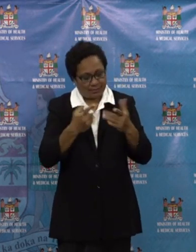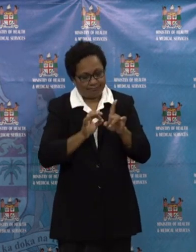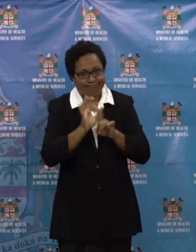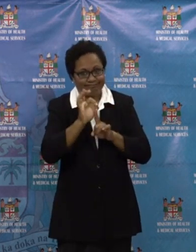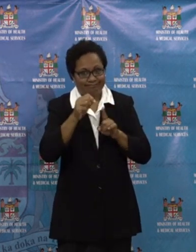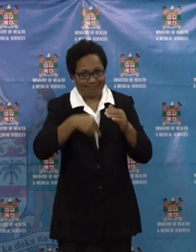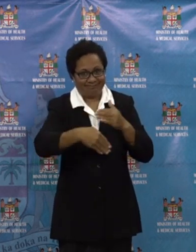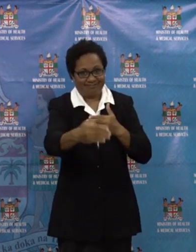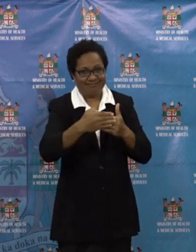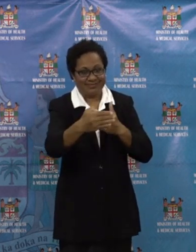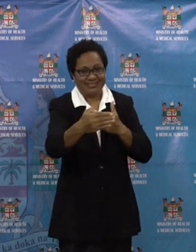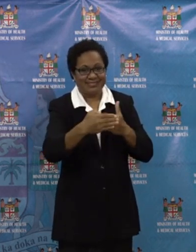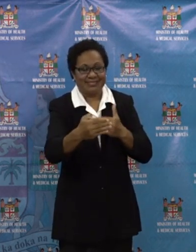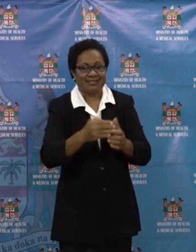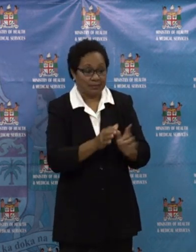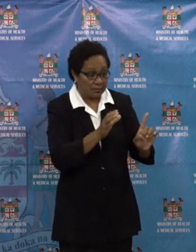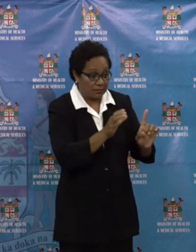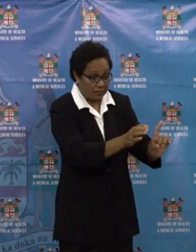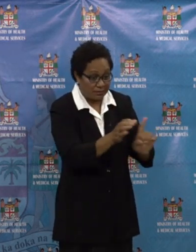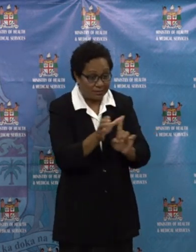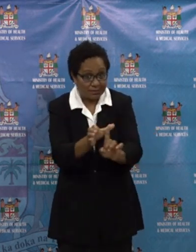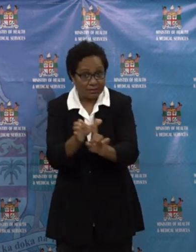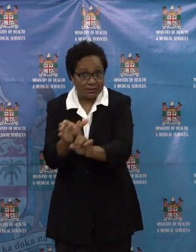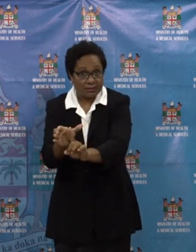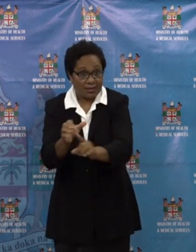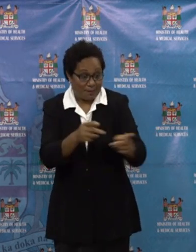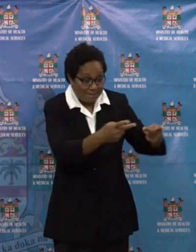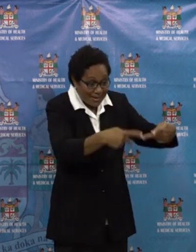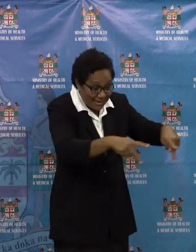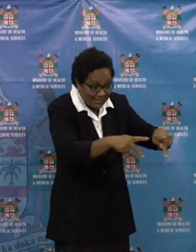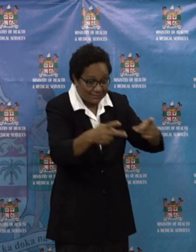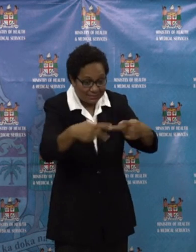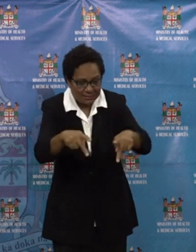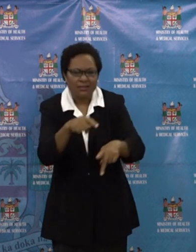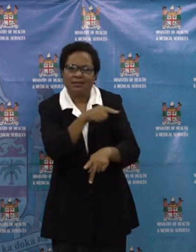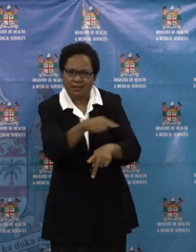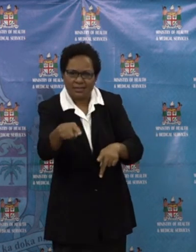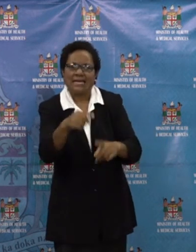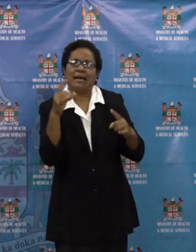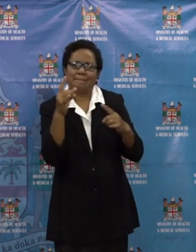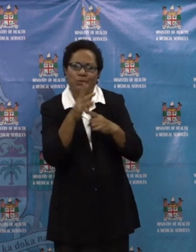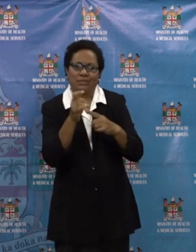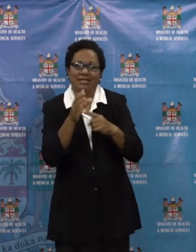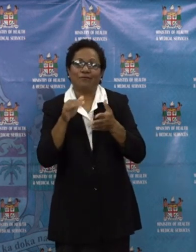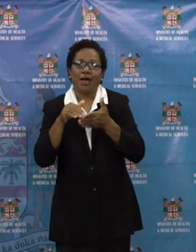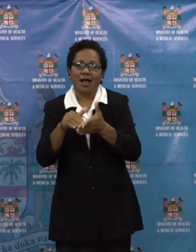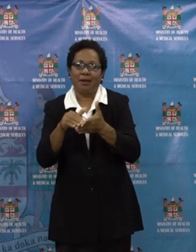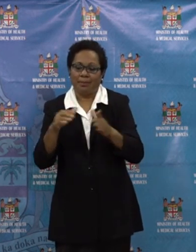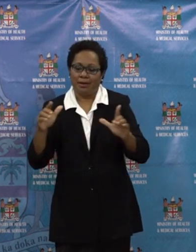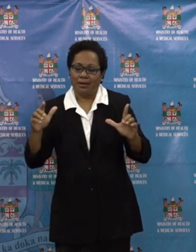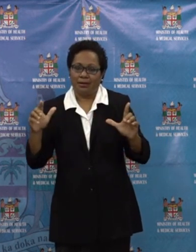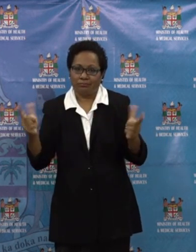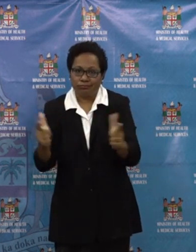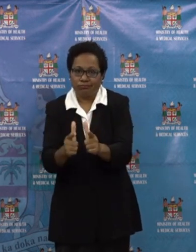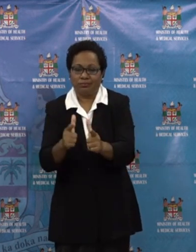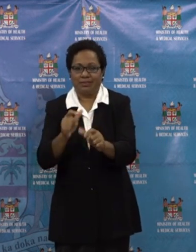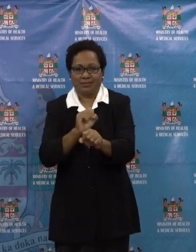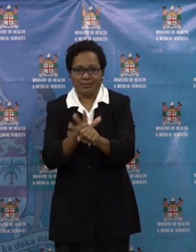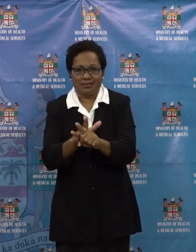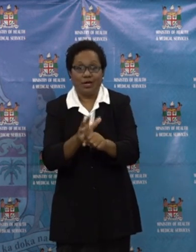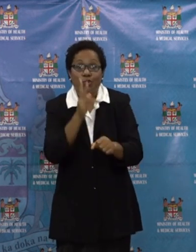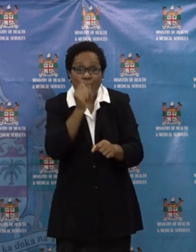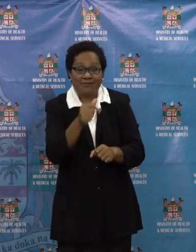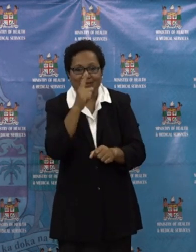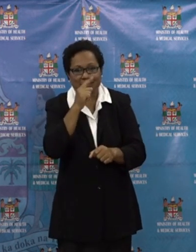Quarantine and isolation facilities are a necessary part of our COVID-19 battle, and we